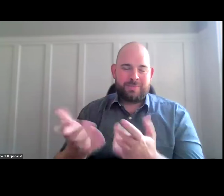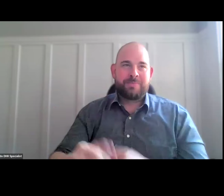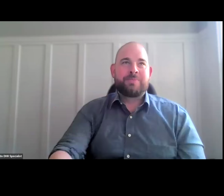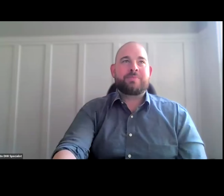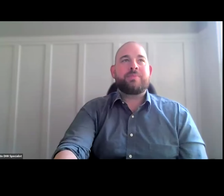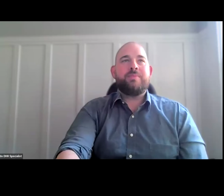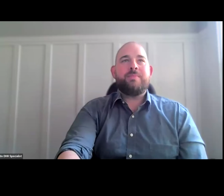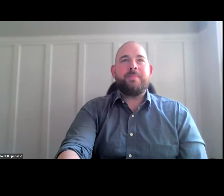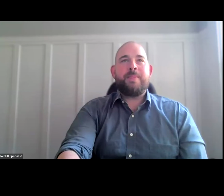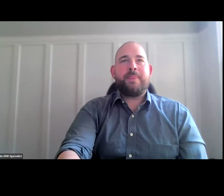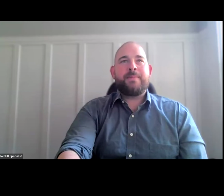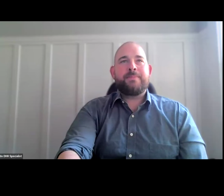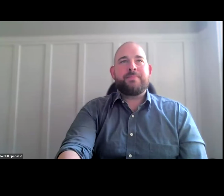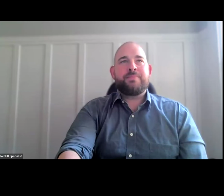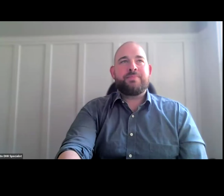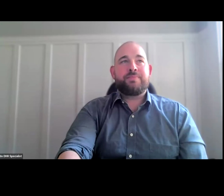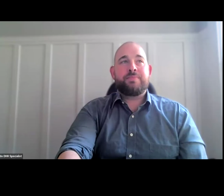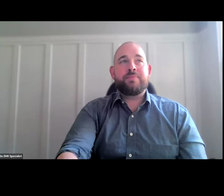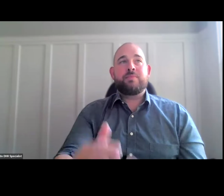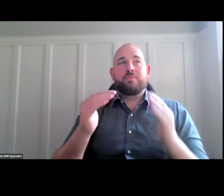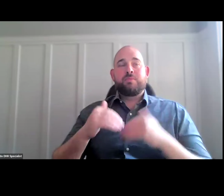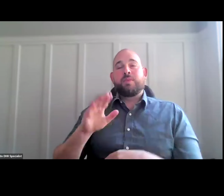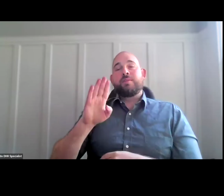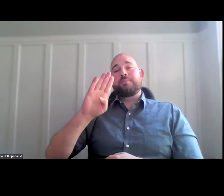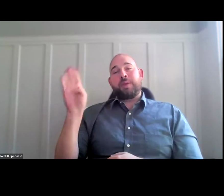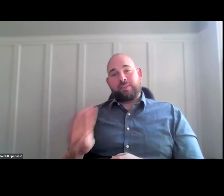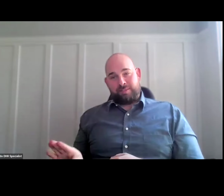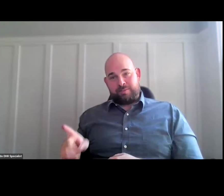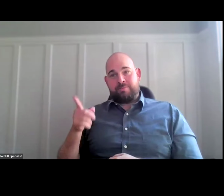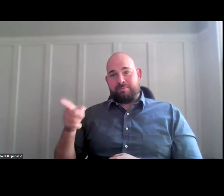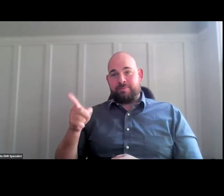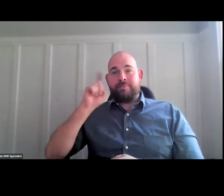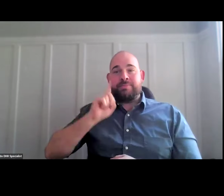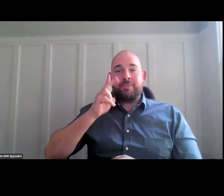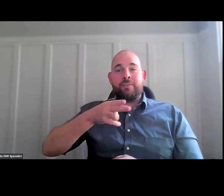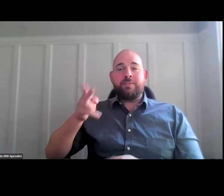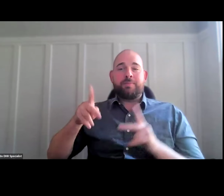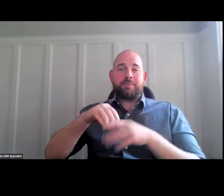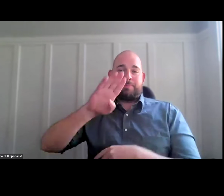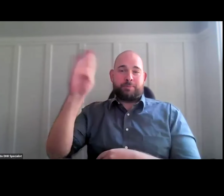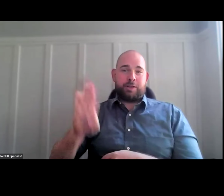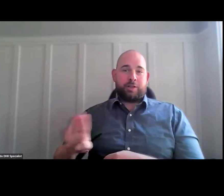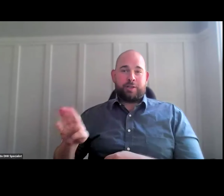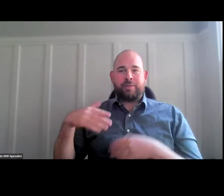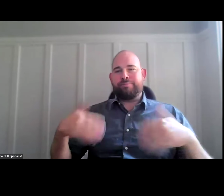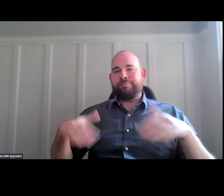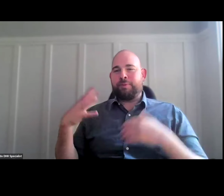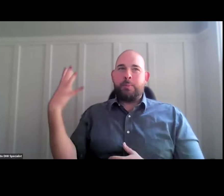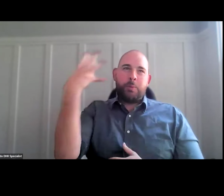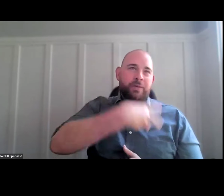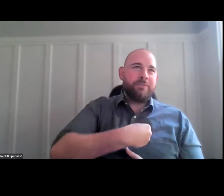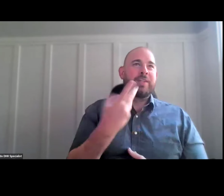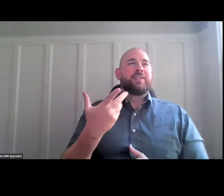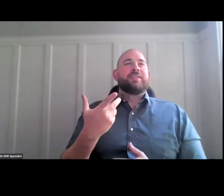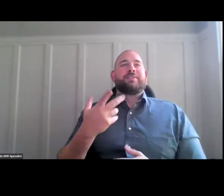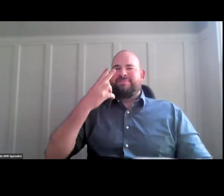black and white than it is here in the United States. So that's true also in Japanese deaf culture. Now, in Brazil, deaf and hard of hearing people